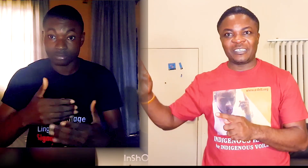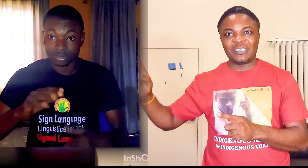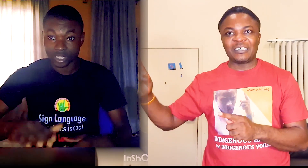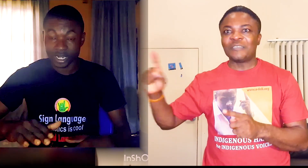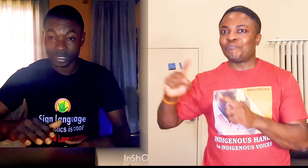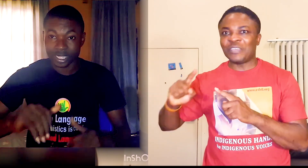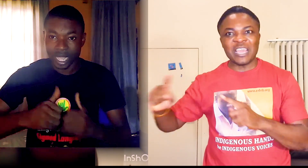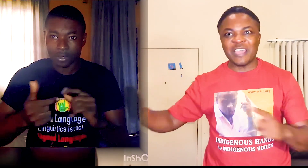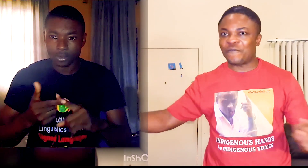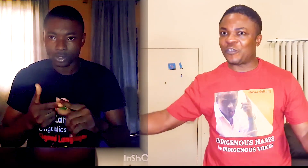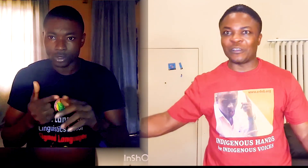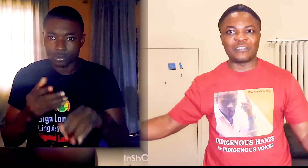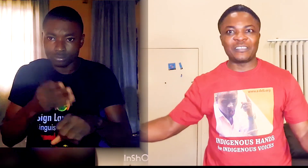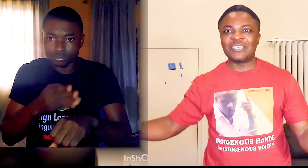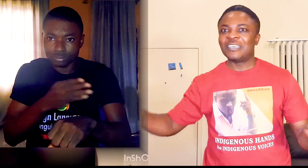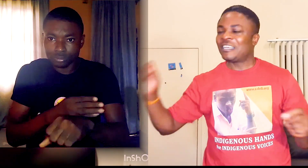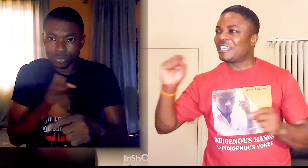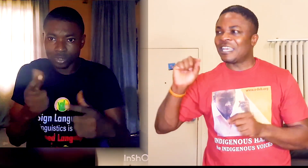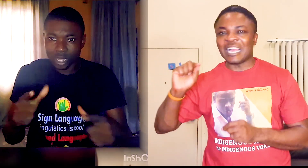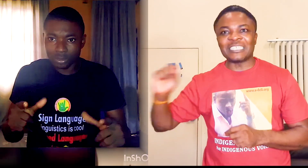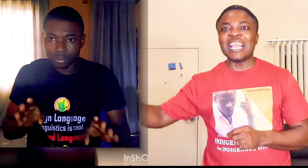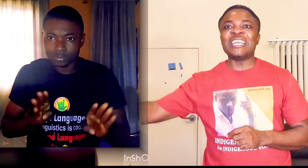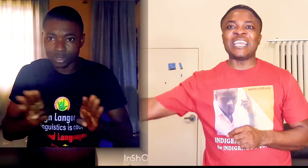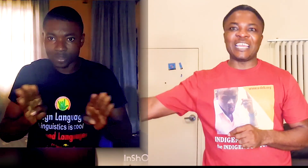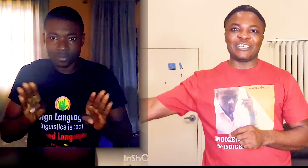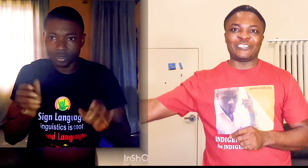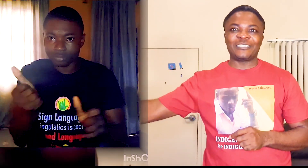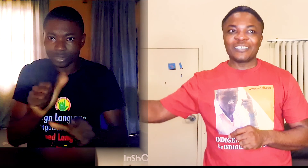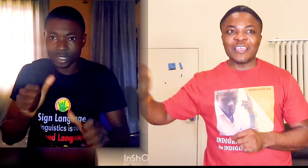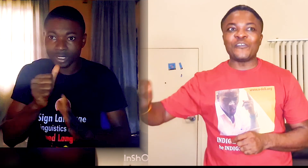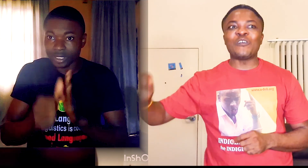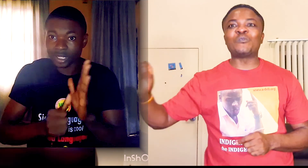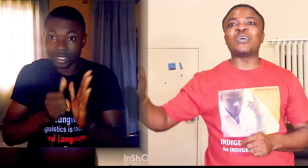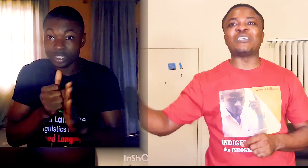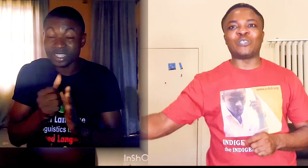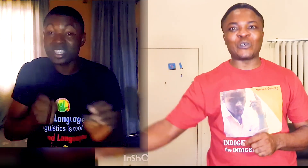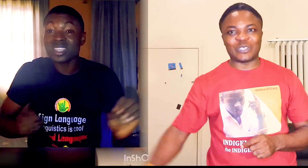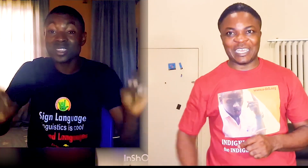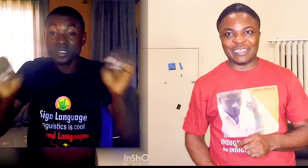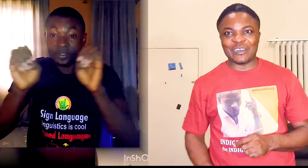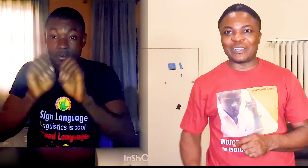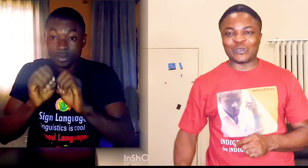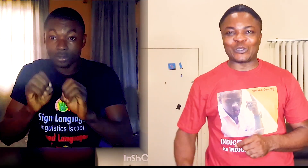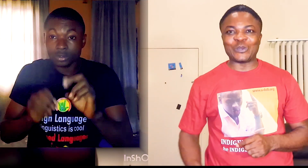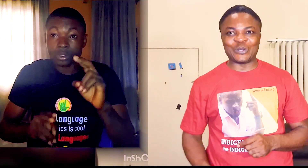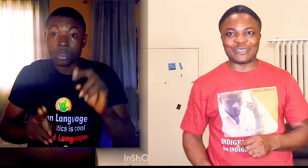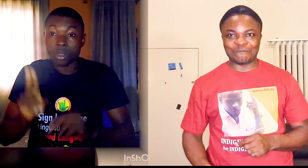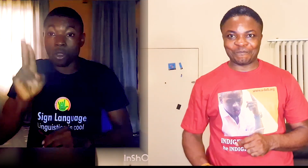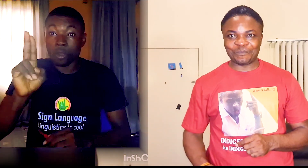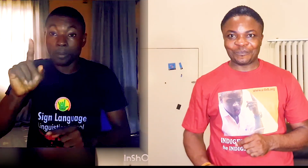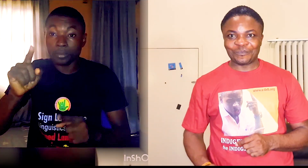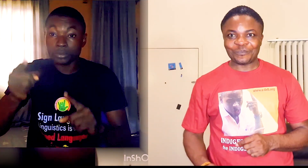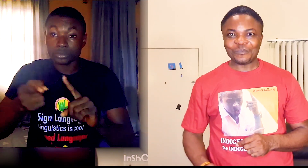language behavior at any age, even up to